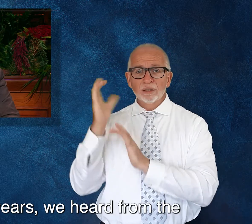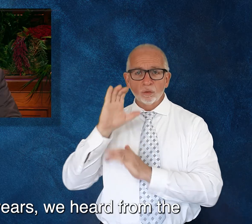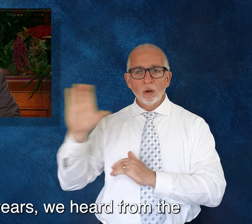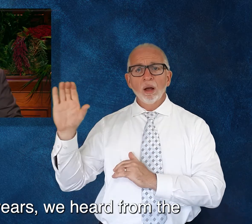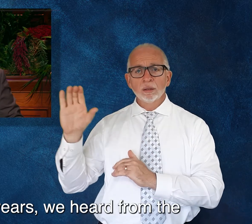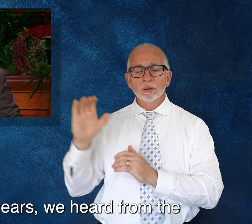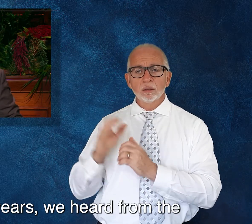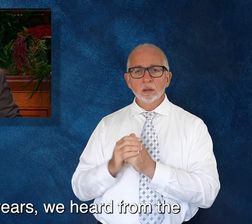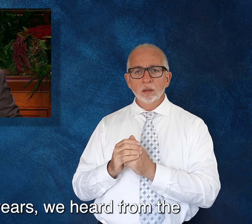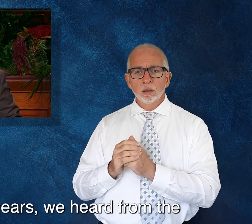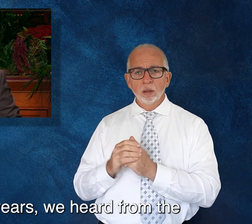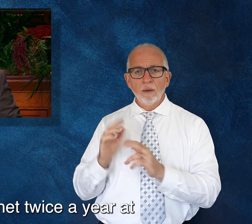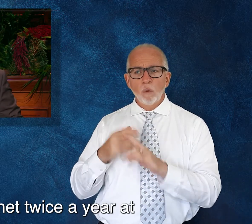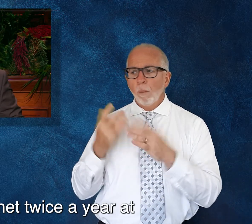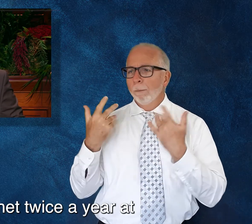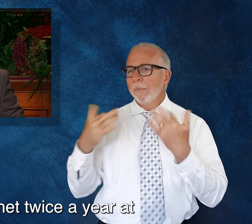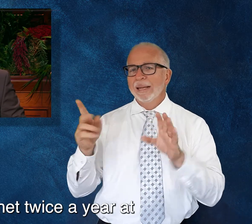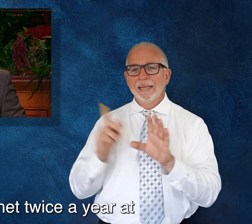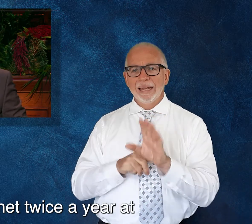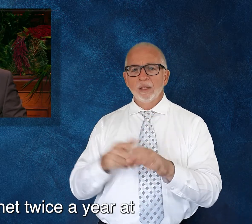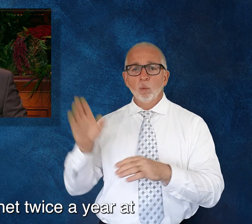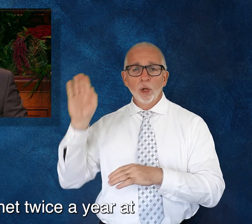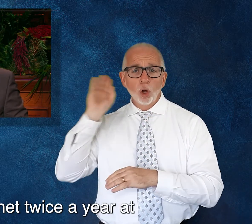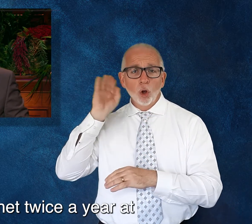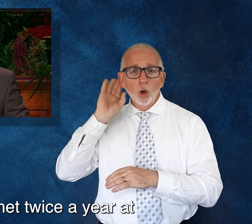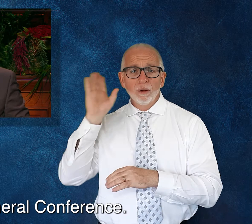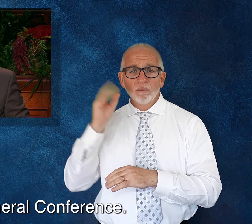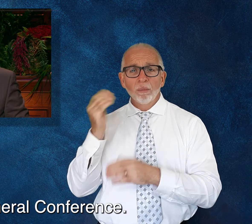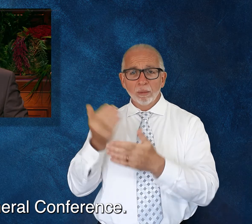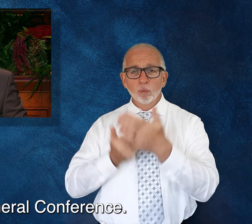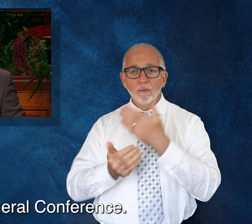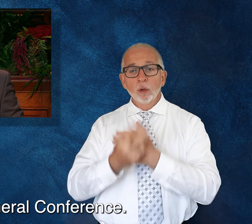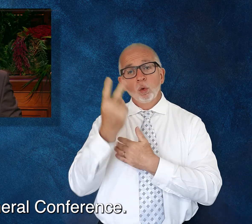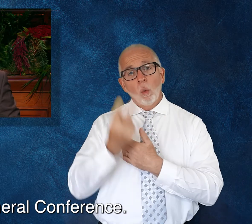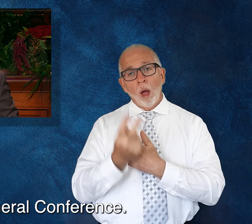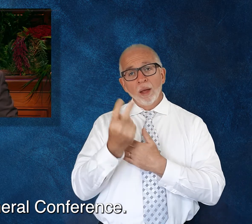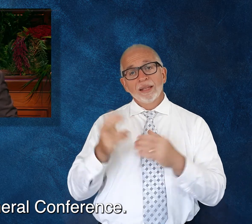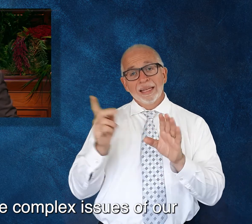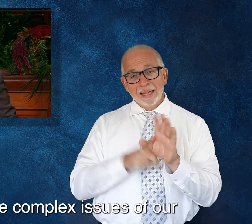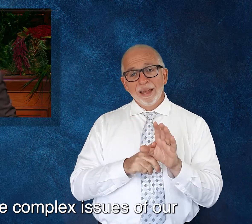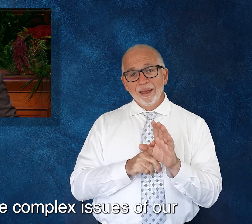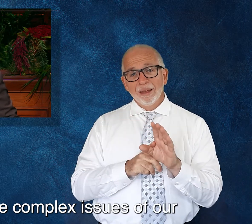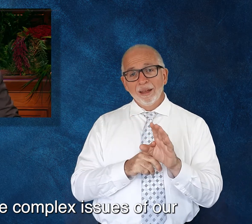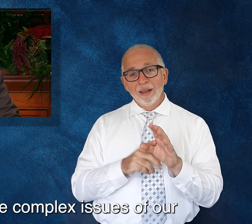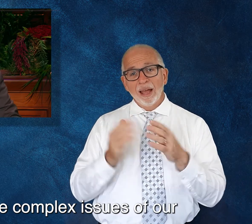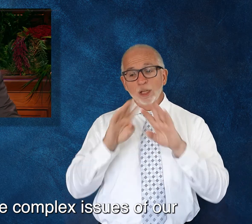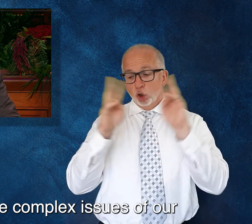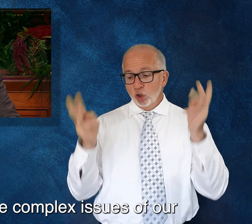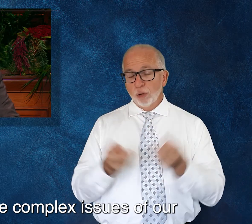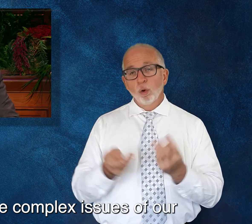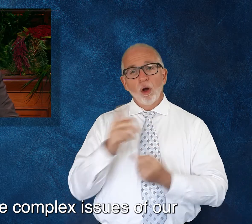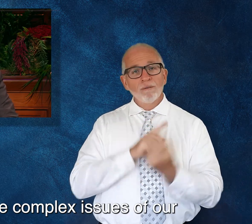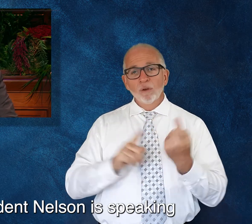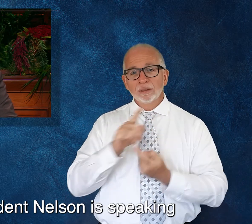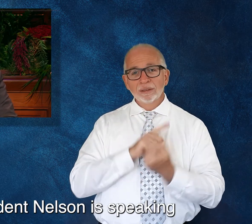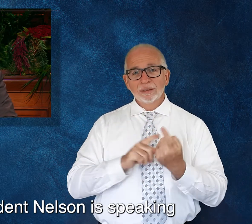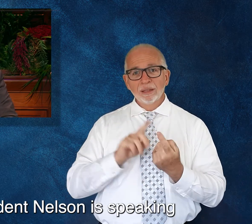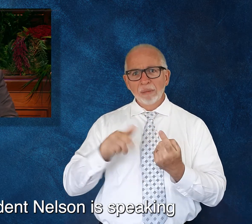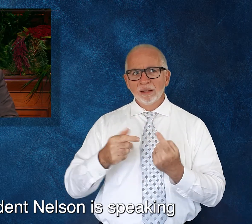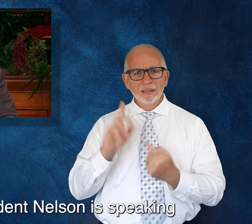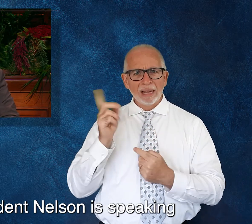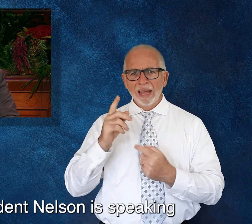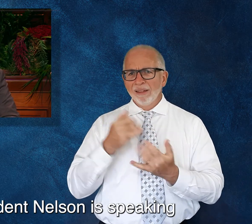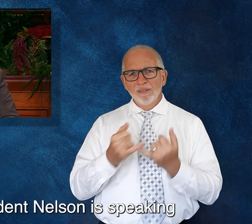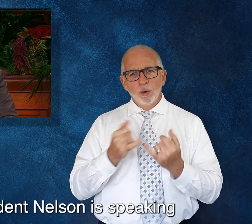For many years, we heard from the prophet twice a year at General Conference. But with the complex issues of our day,